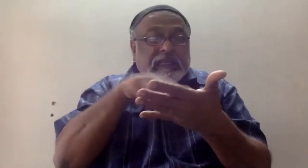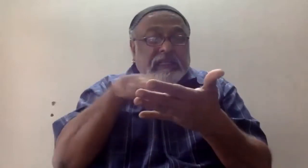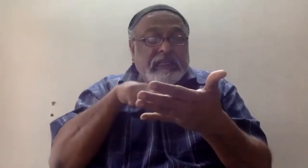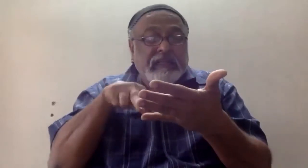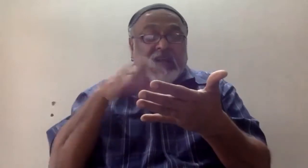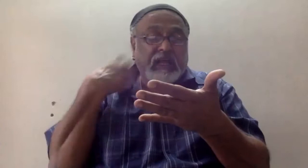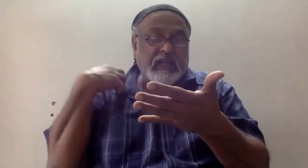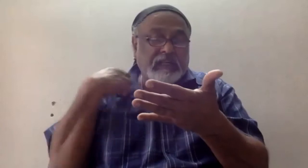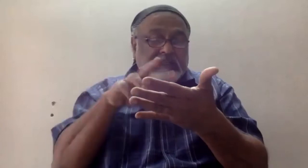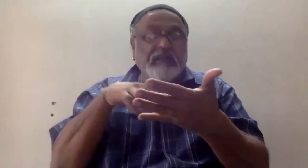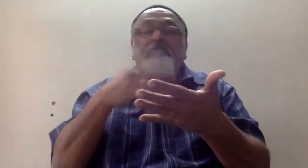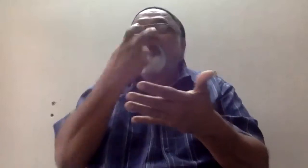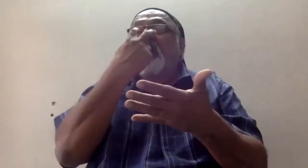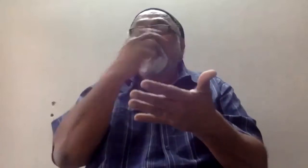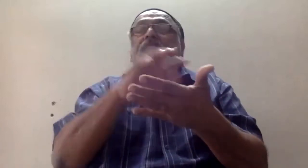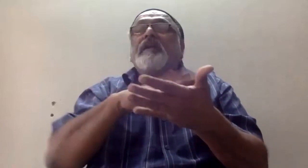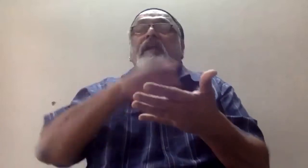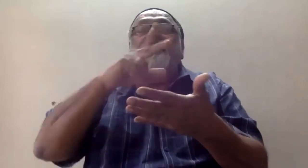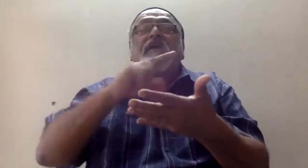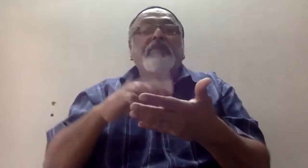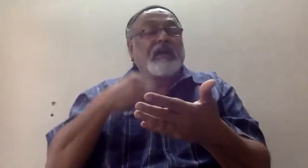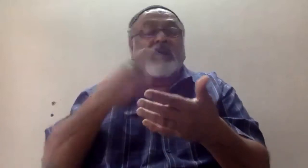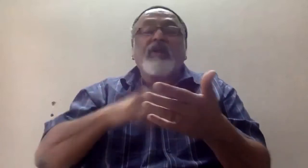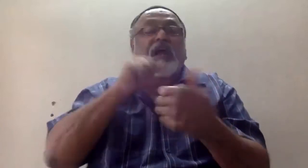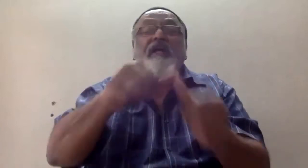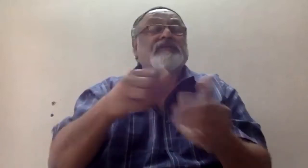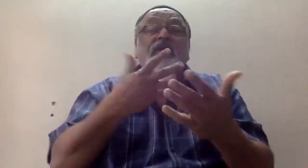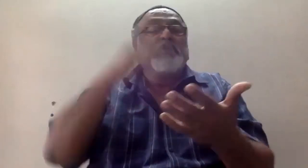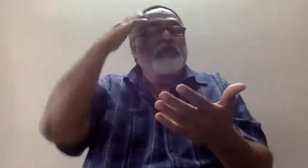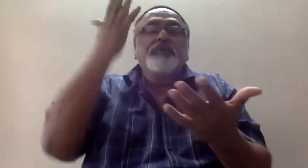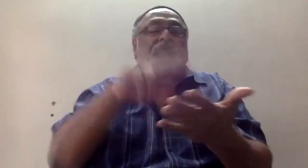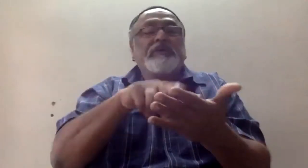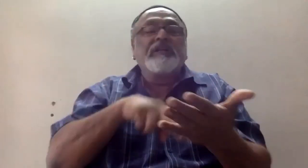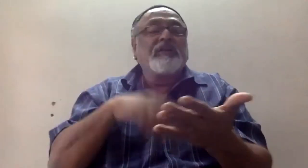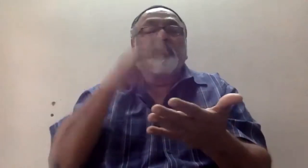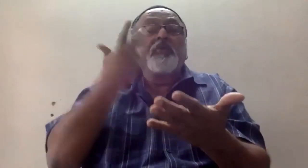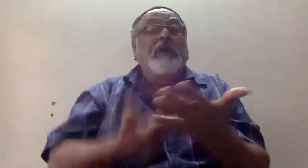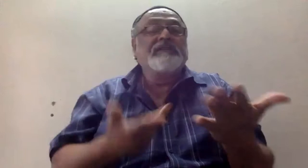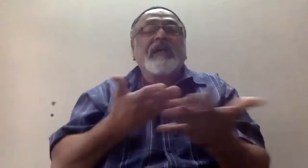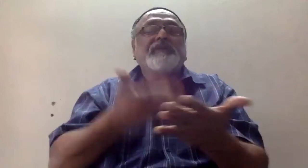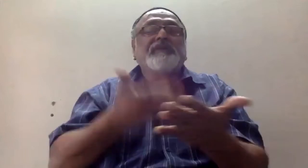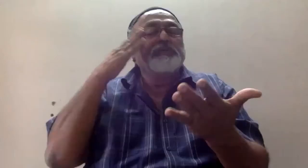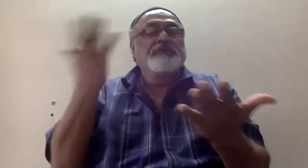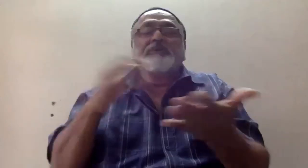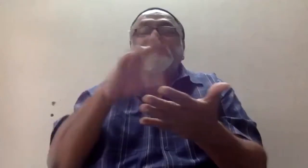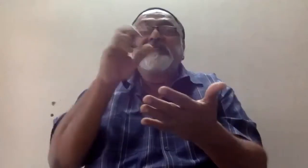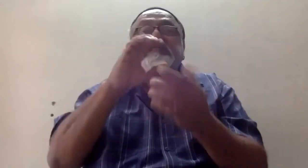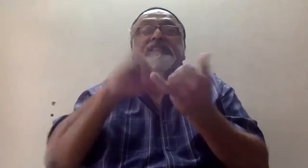litigant or a respondent, I can't answer it. I don't know what is written in that. It can't be read by a screen reader. I have to take some manual